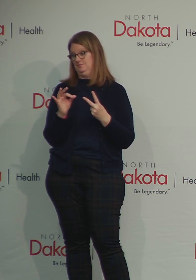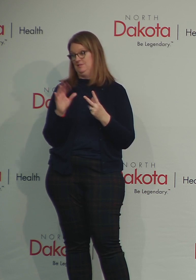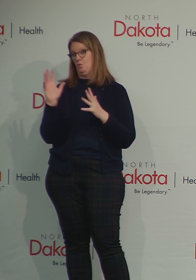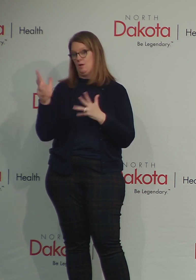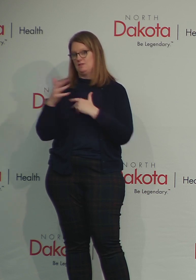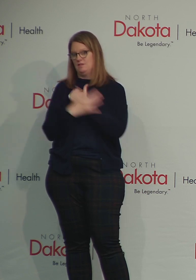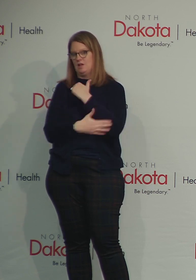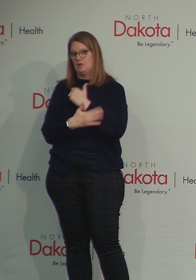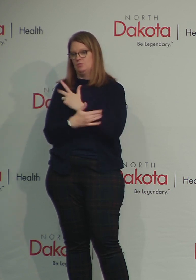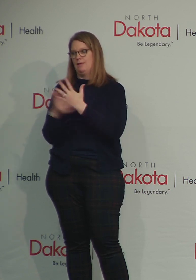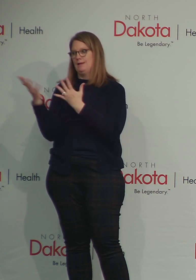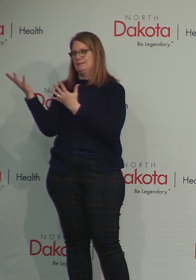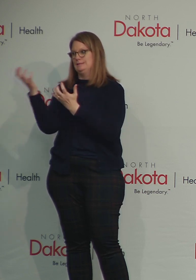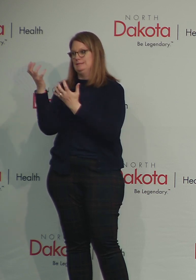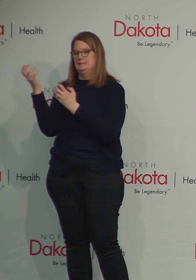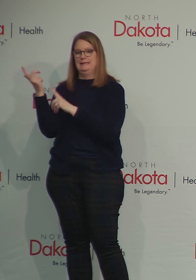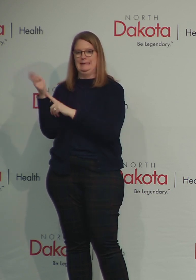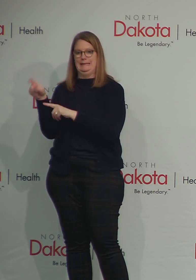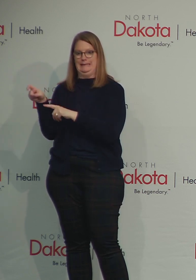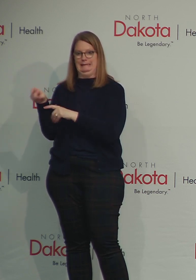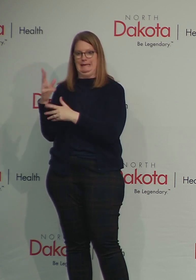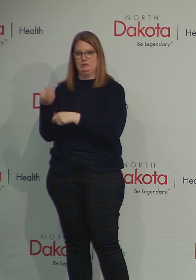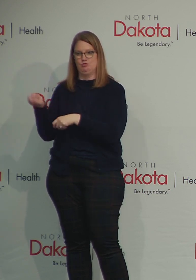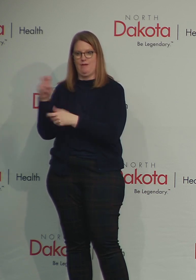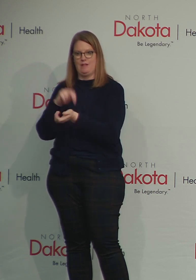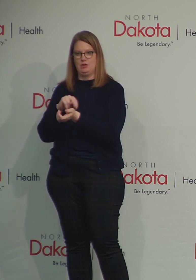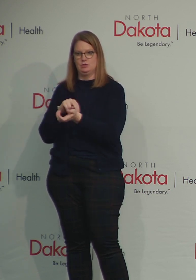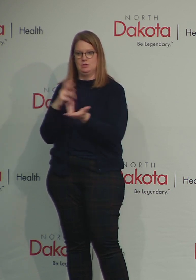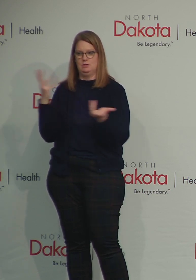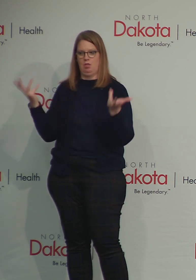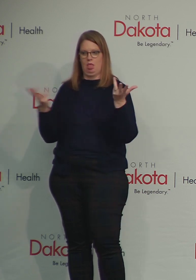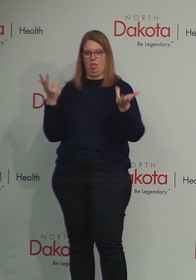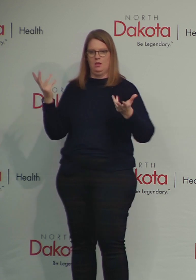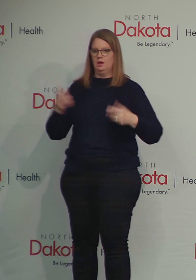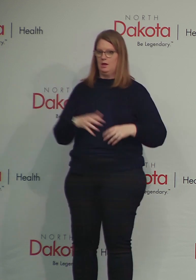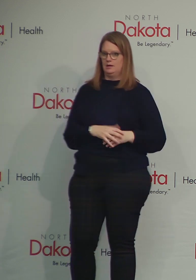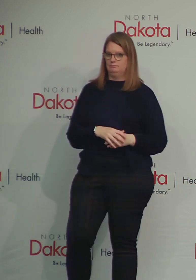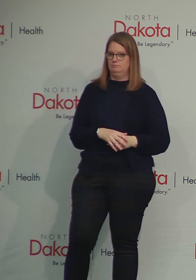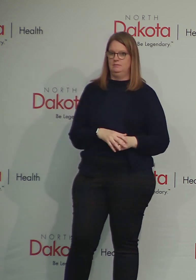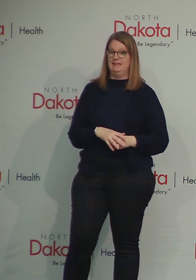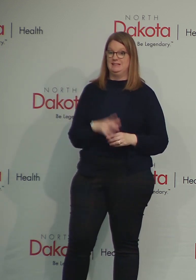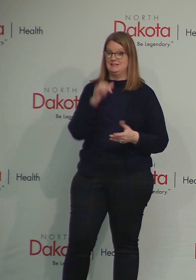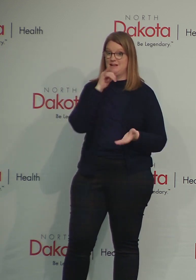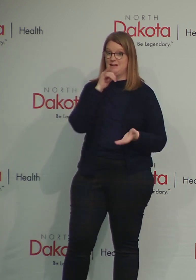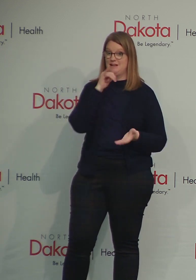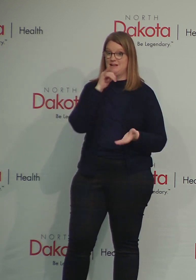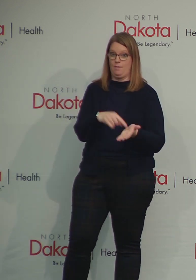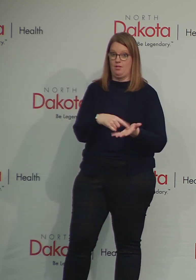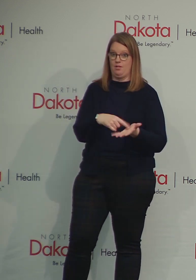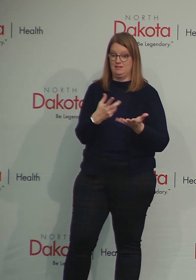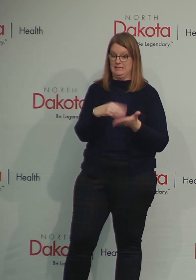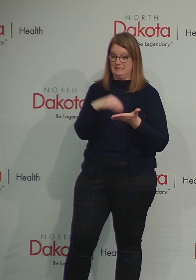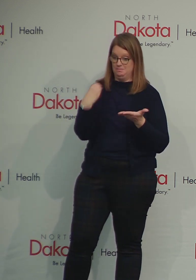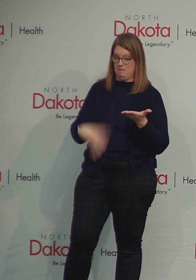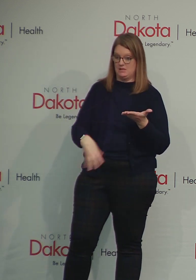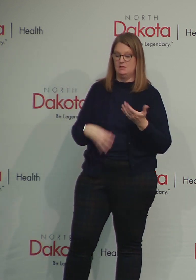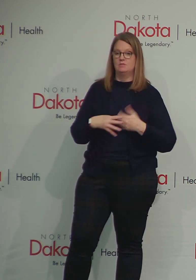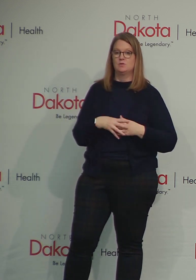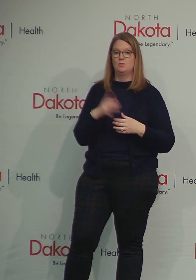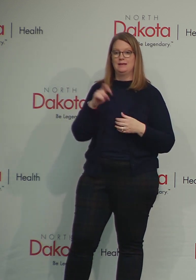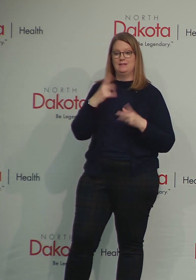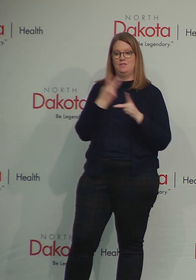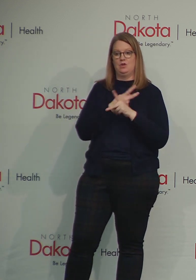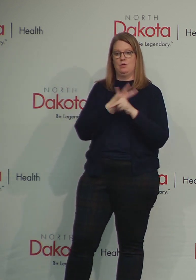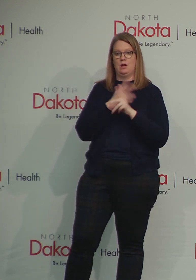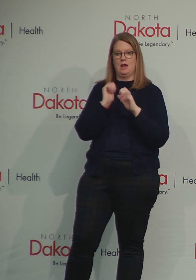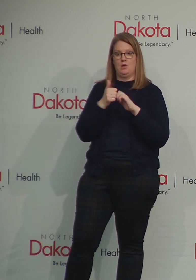not something that we can count on, and it's not anything that's ever really been affordable. And so we've got to figure out a way to get through this